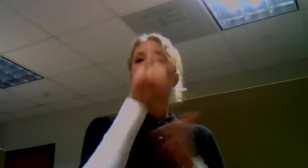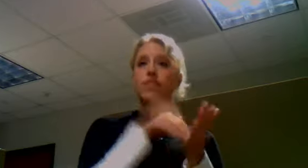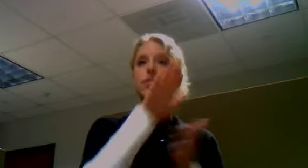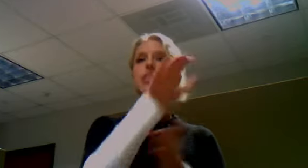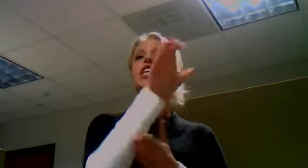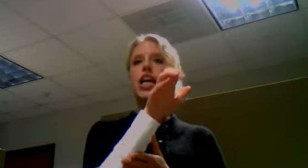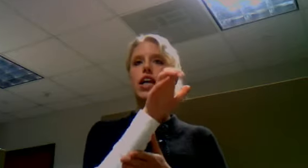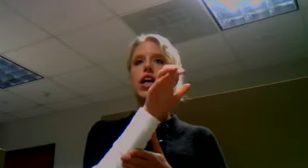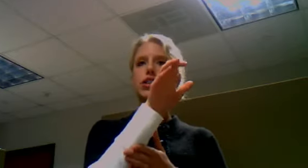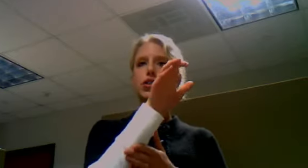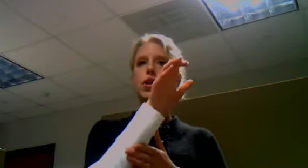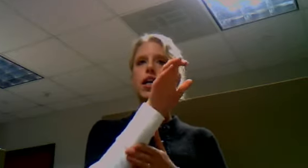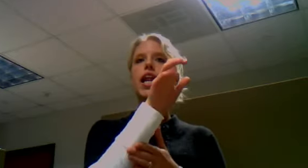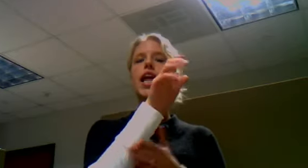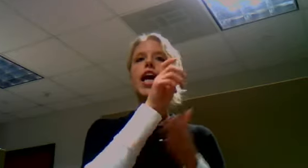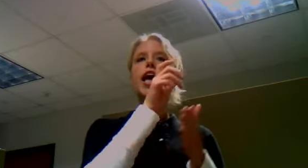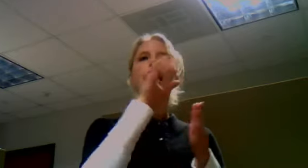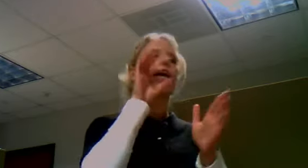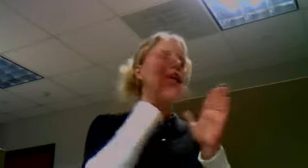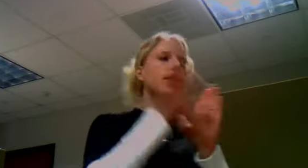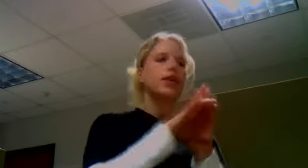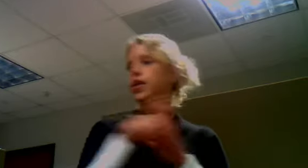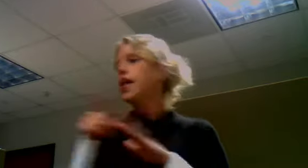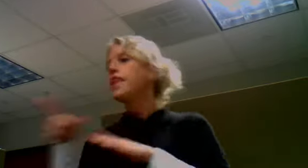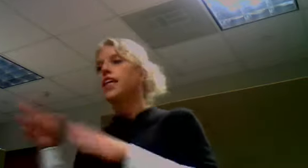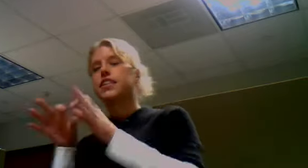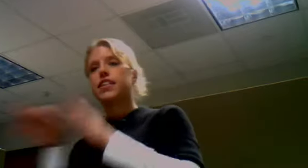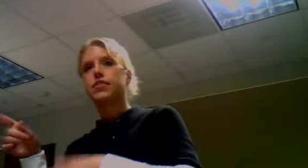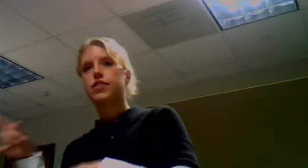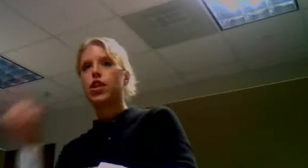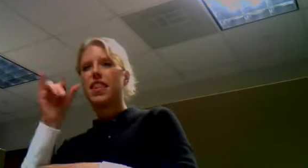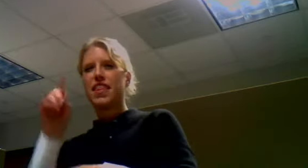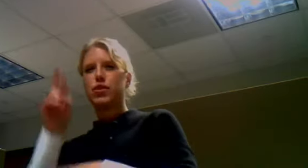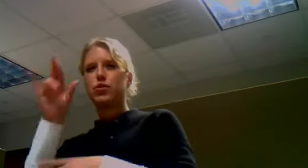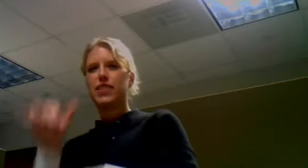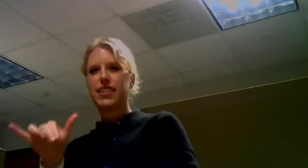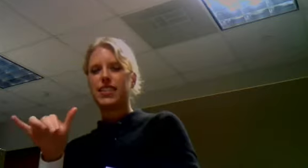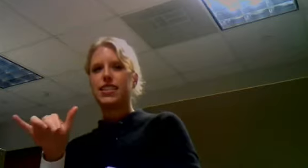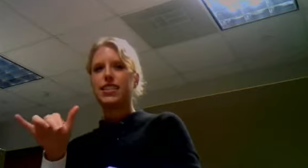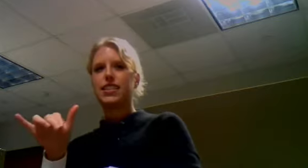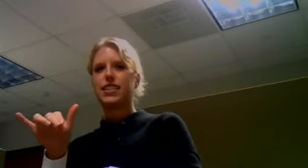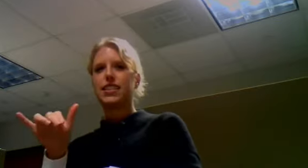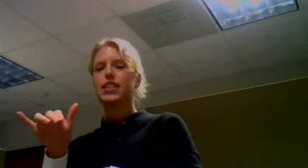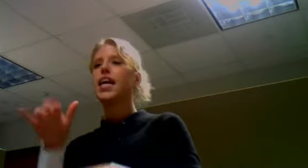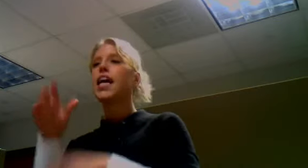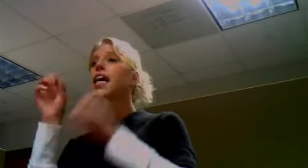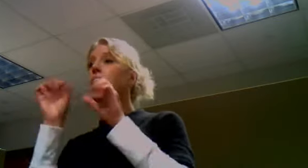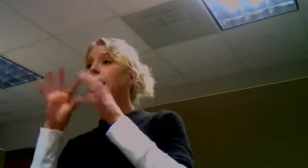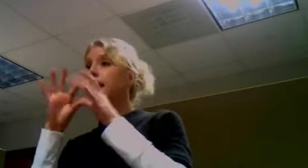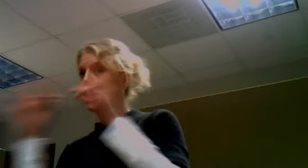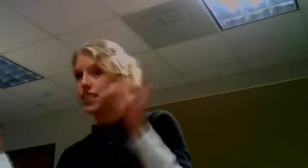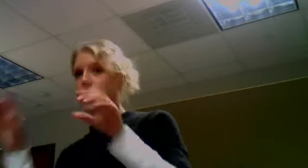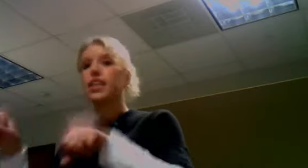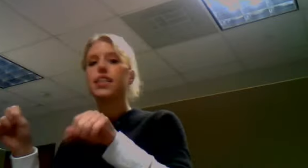In India, the definition of literacy, operating definition of literacy, is the ability, the grand ability,